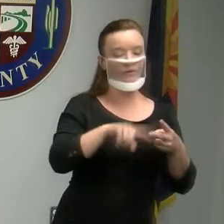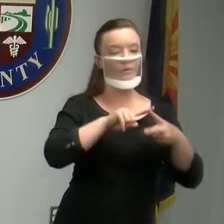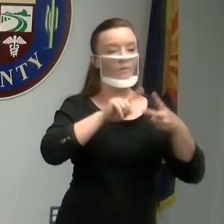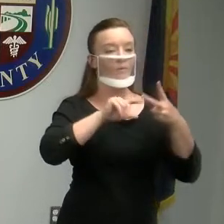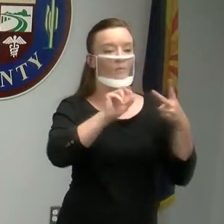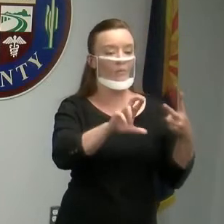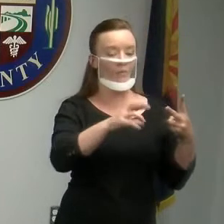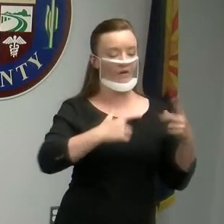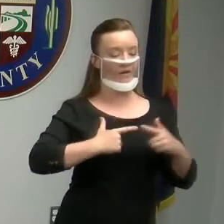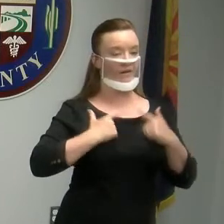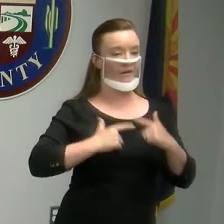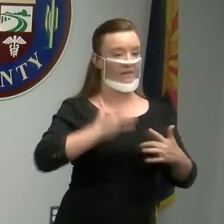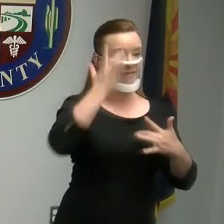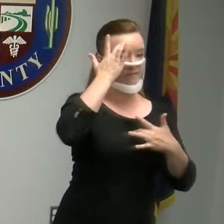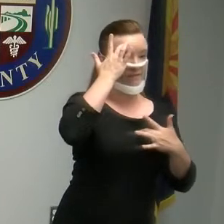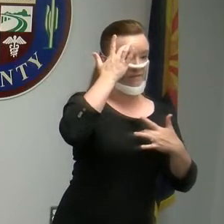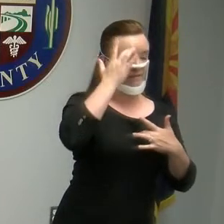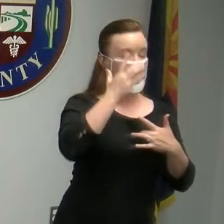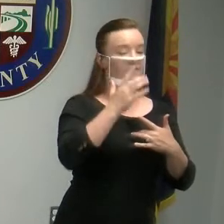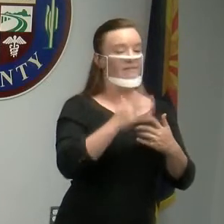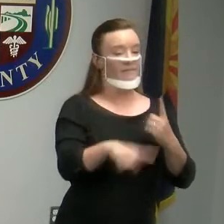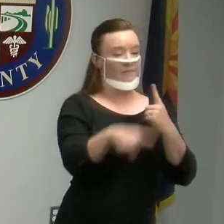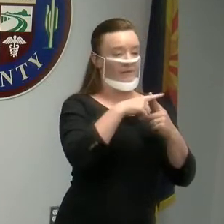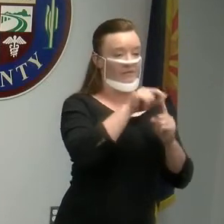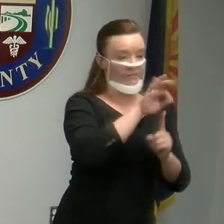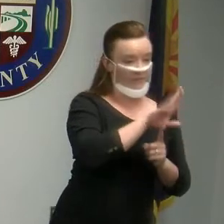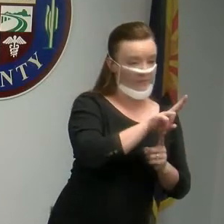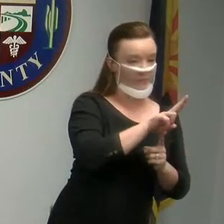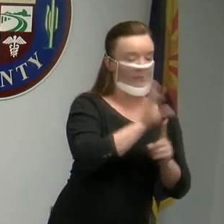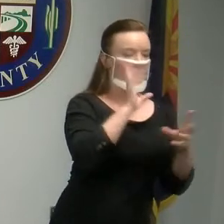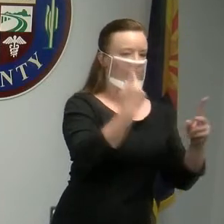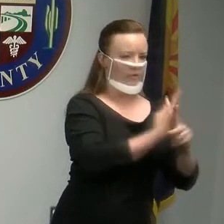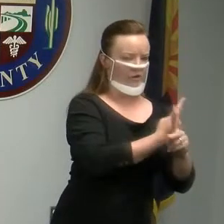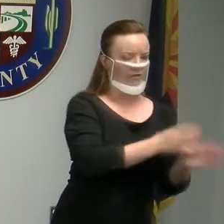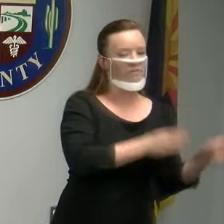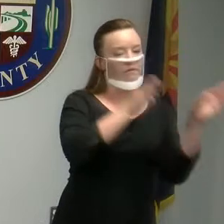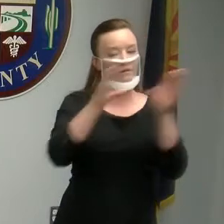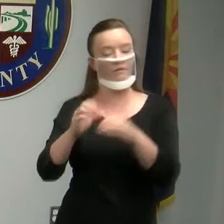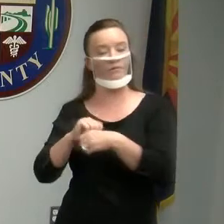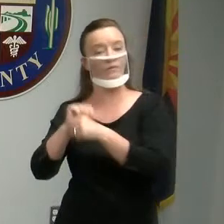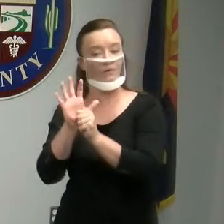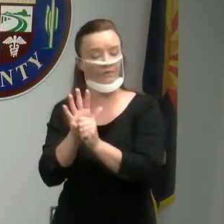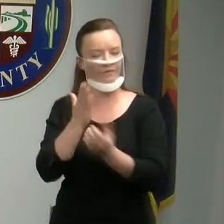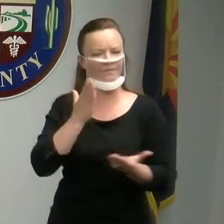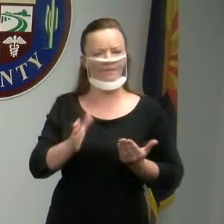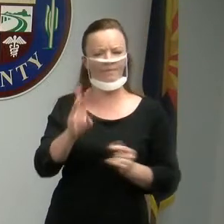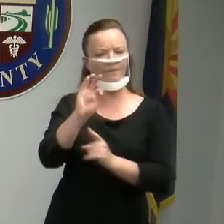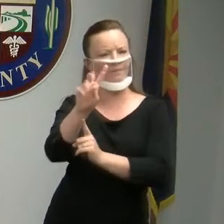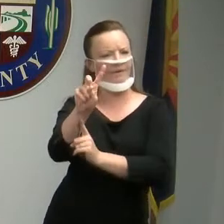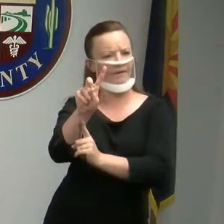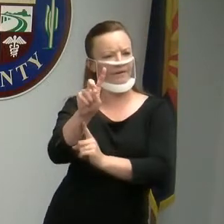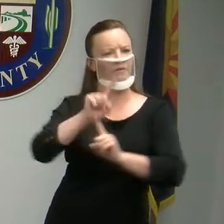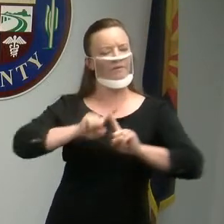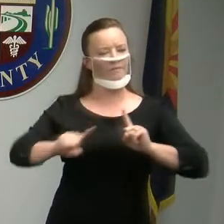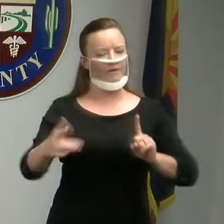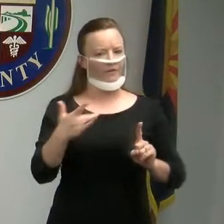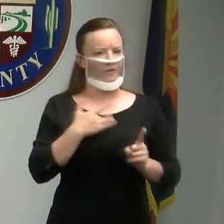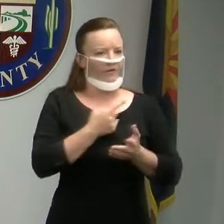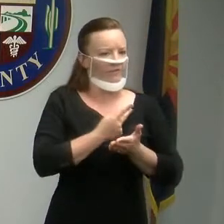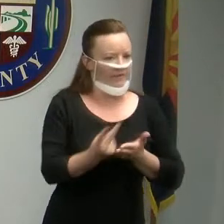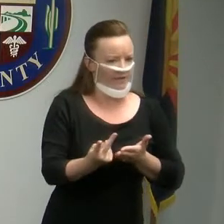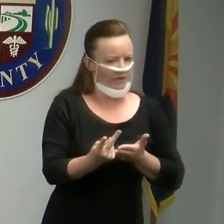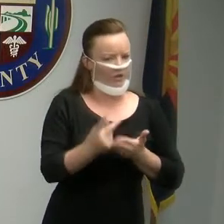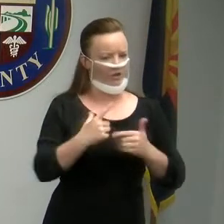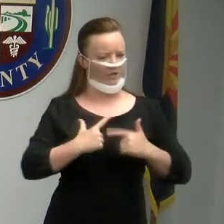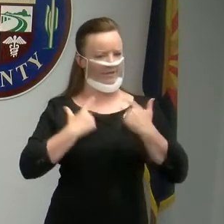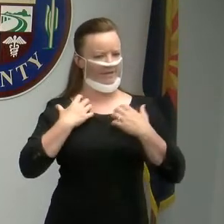with COVID-19, but that worsens their lung disease or their heart failure, and then they may actually succumb from the heart failure or the